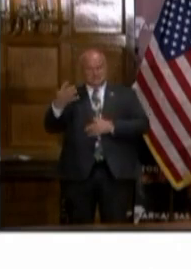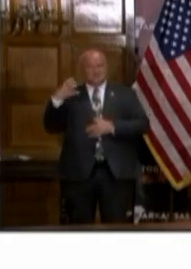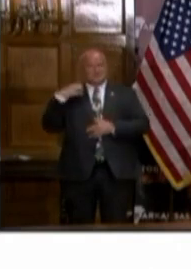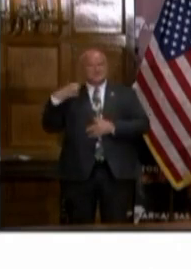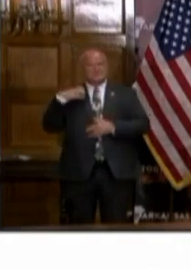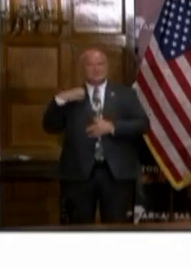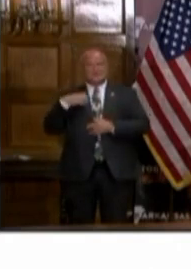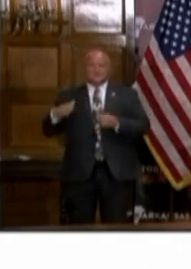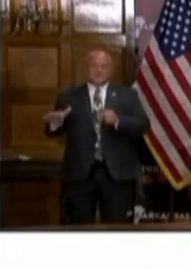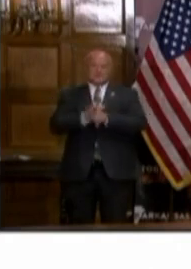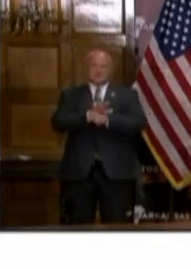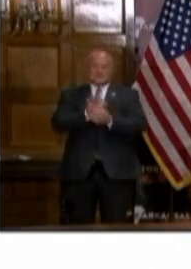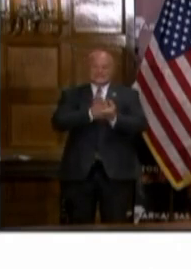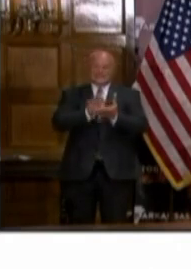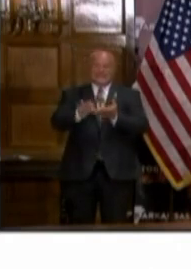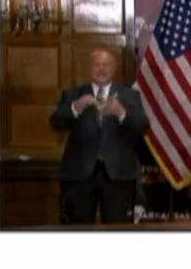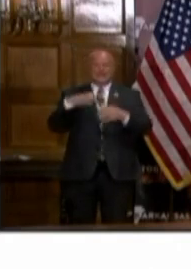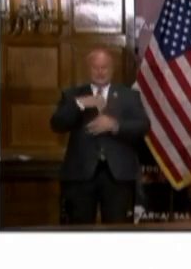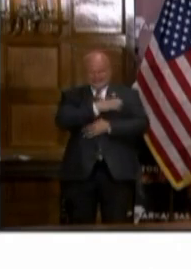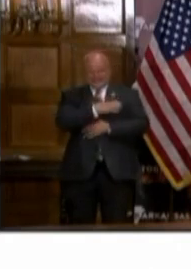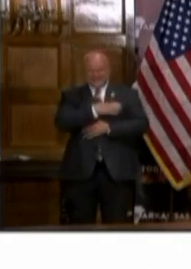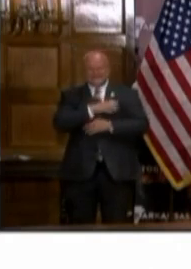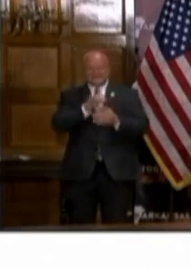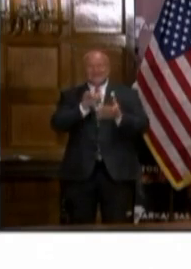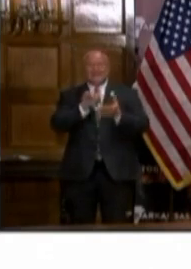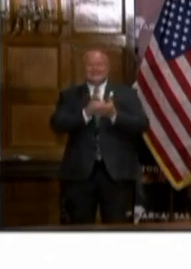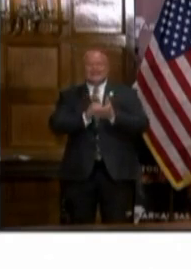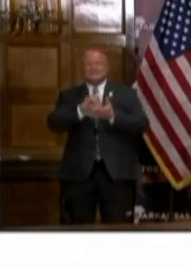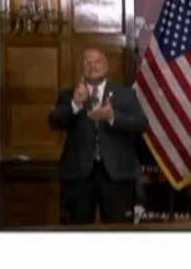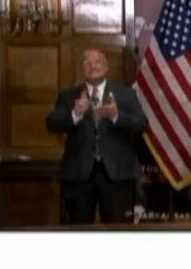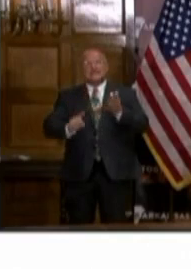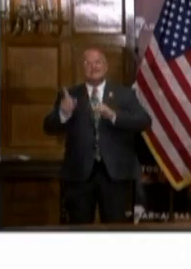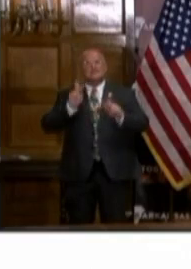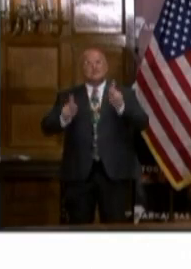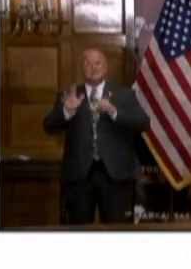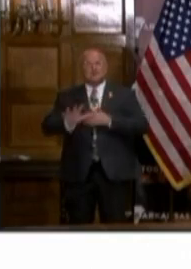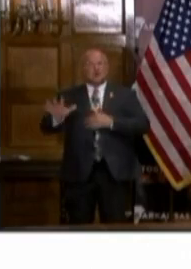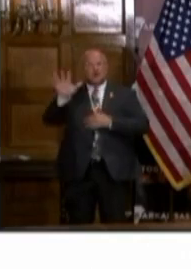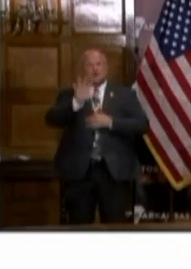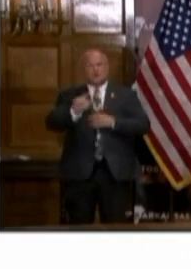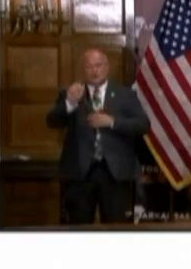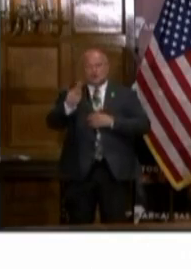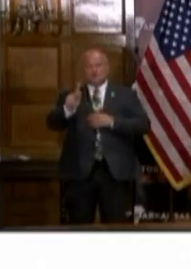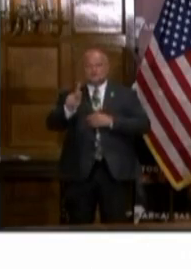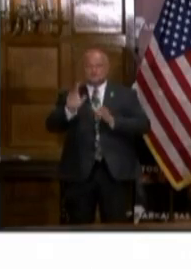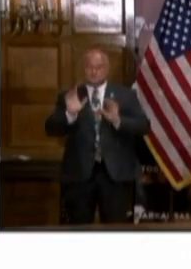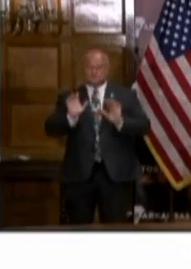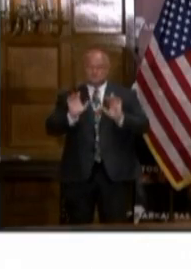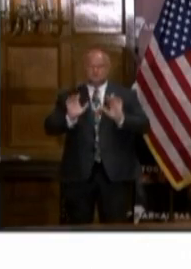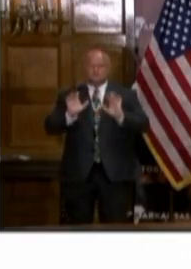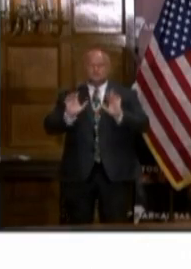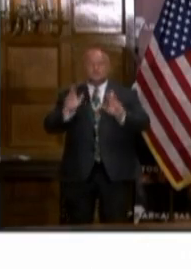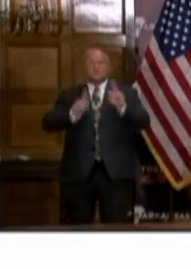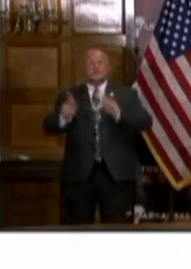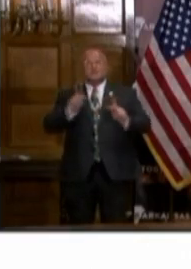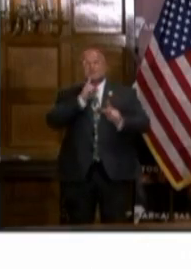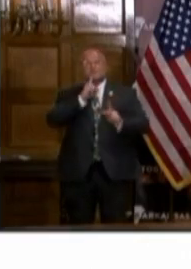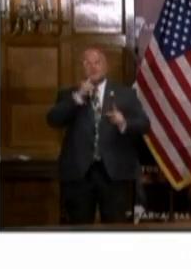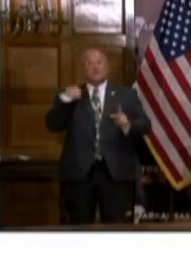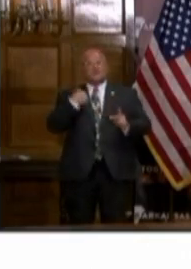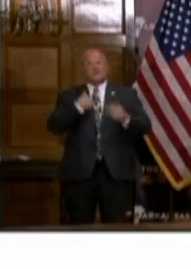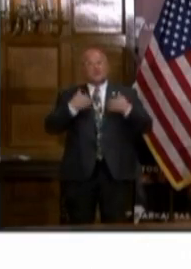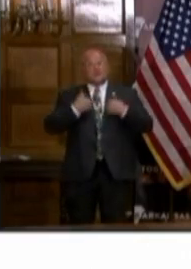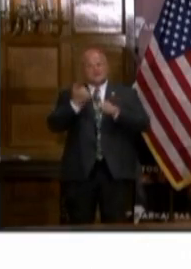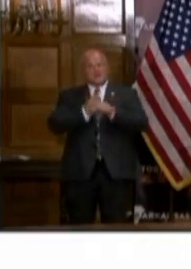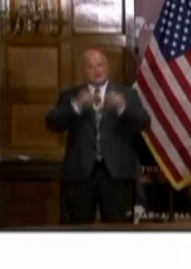chair of the Complete Count Committee that's designed for people all over Arkansas to push citizens and make sure we